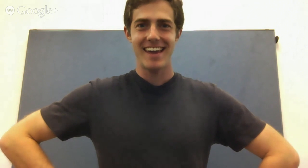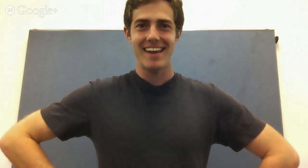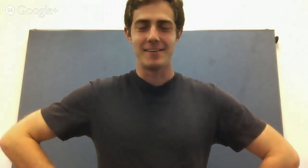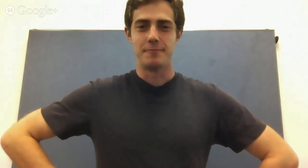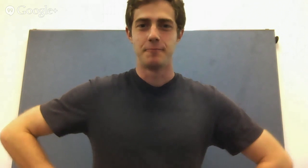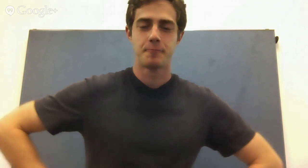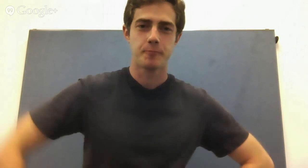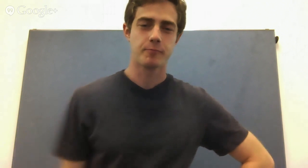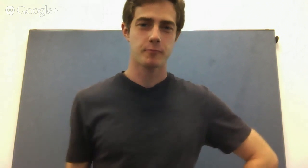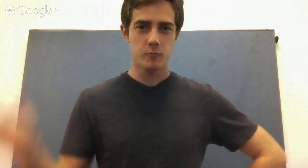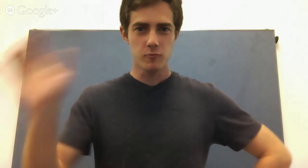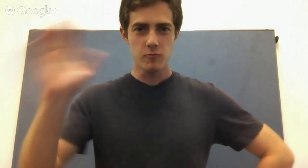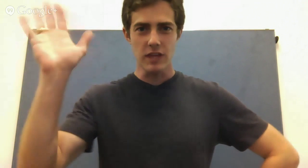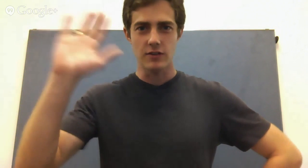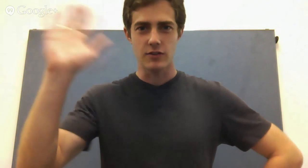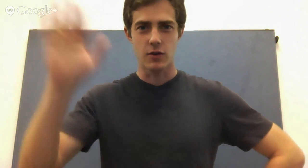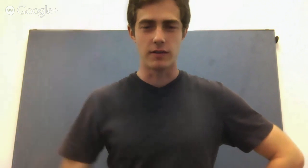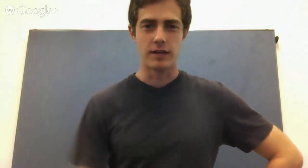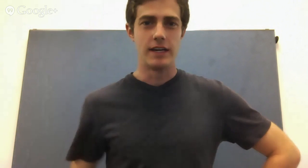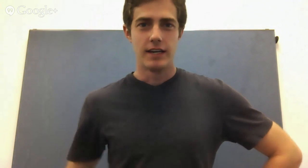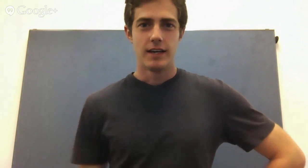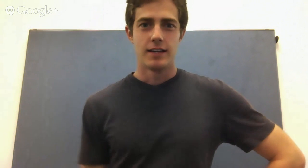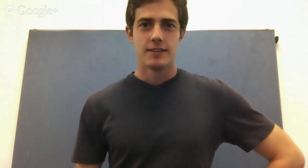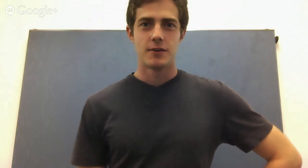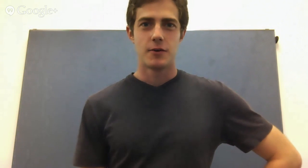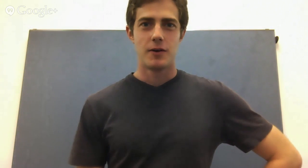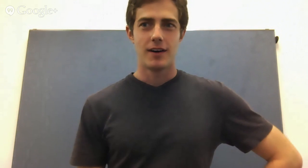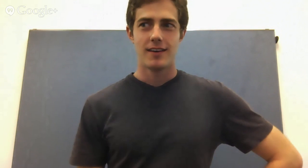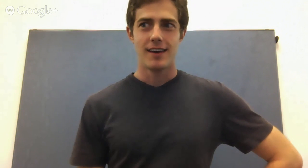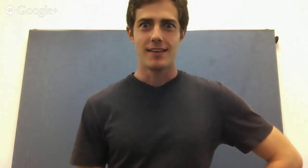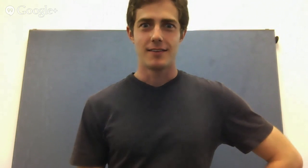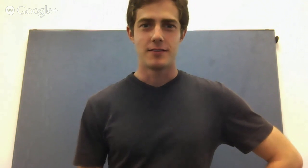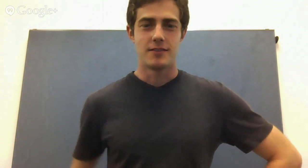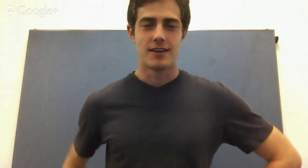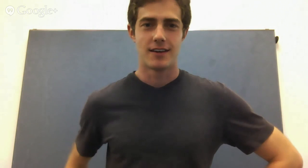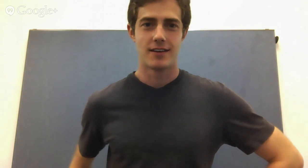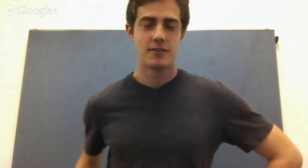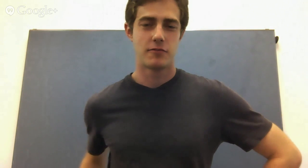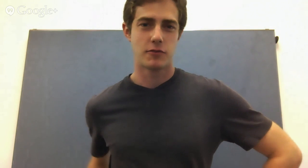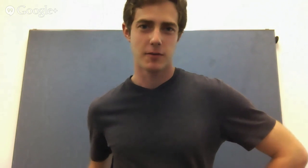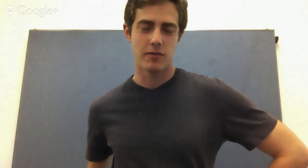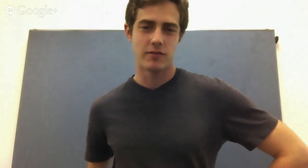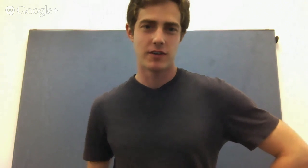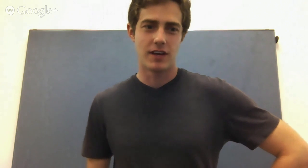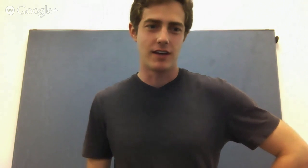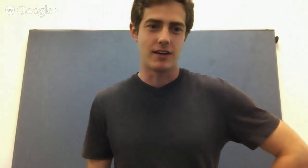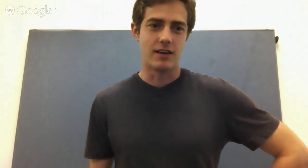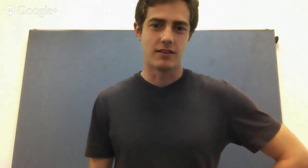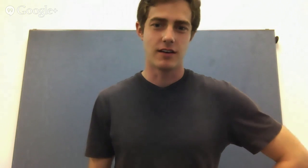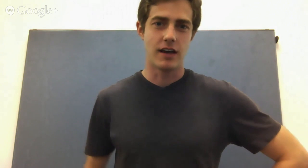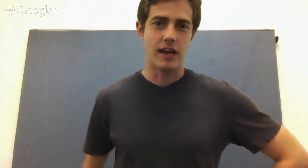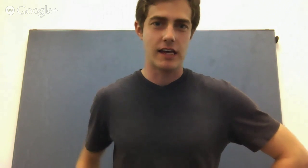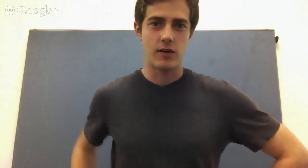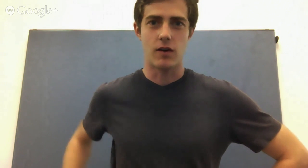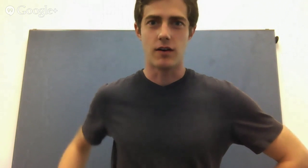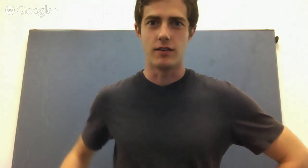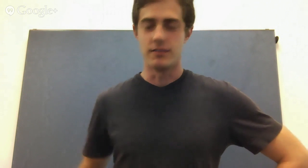Yay! How's it going? So yeah, this is the first time I've done a hangout